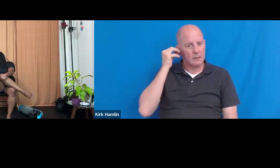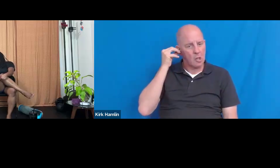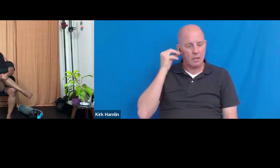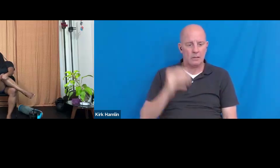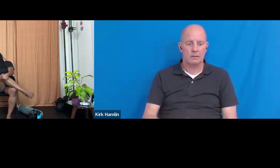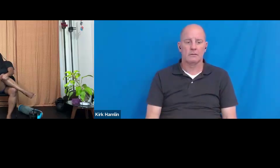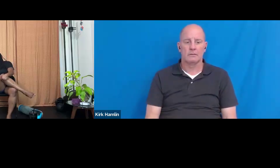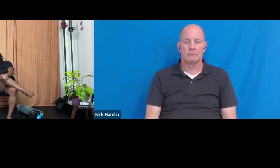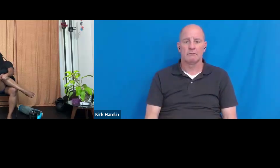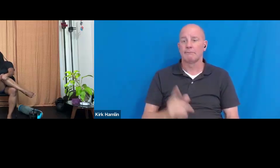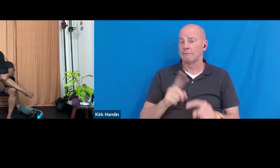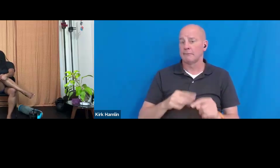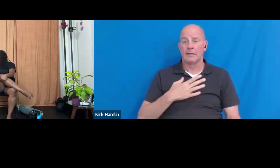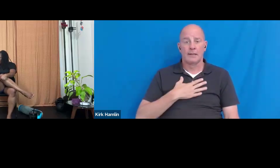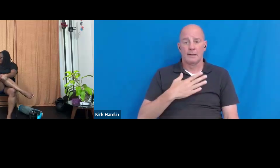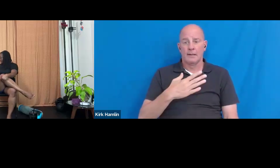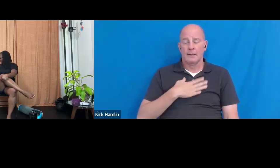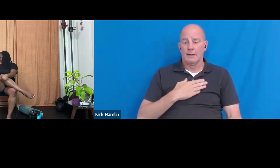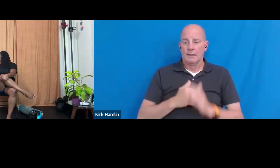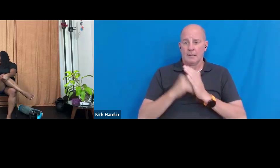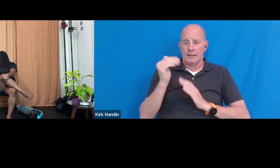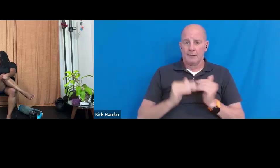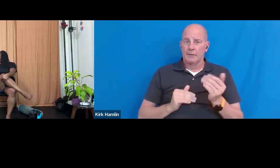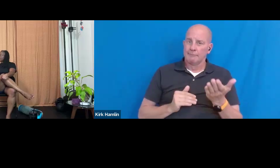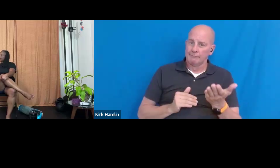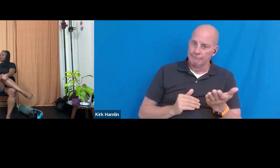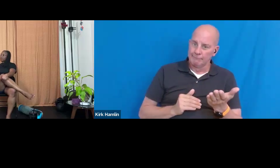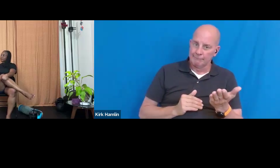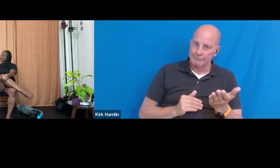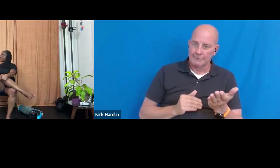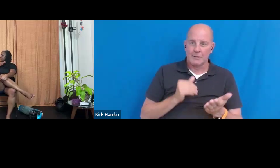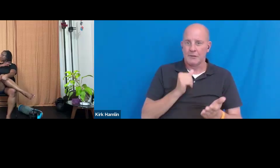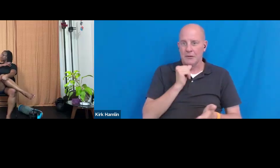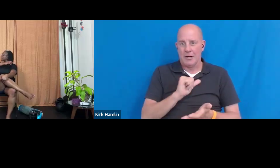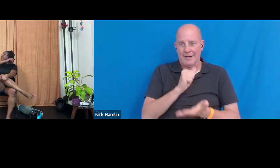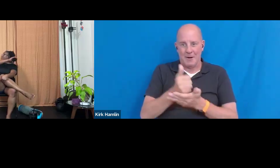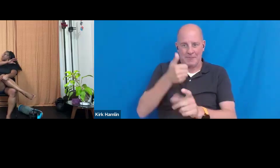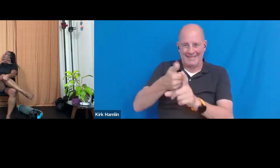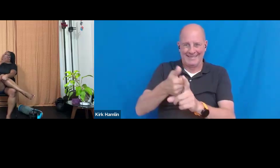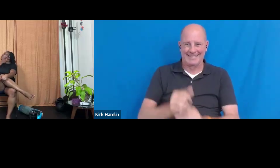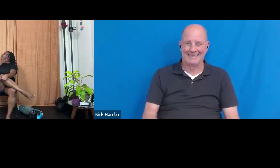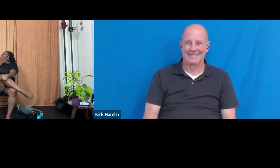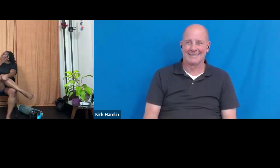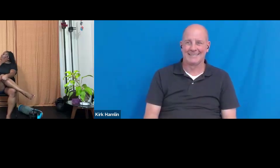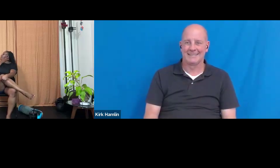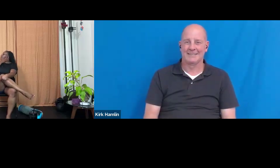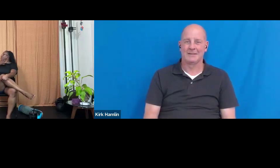Because if you're not able to breathe comfortably, you're kind of defeating the purpose because you're going to be